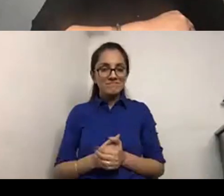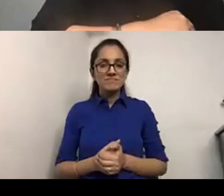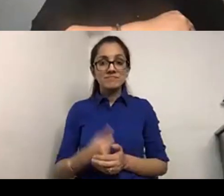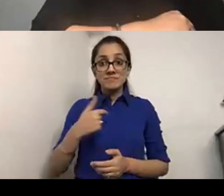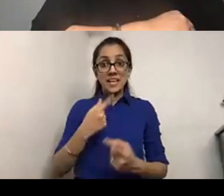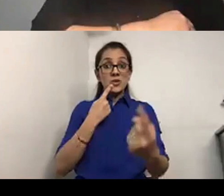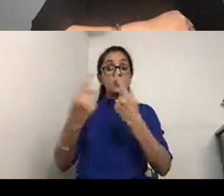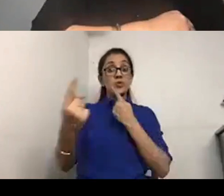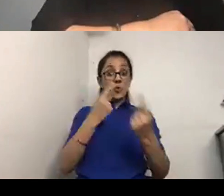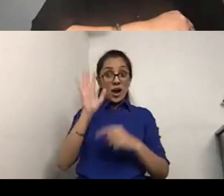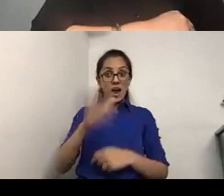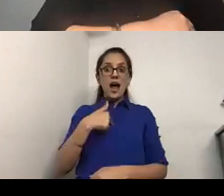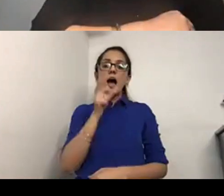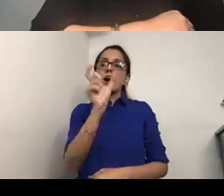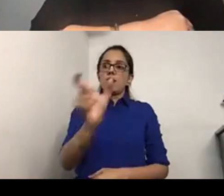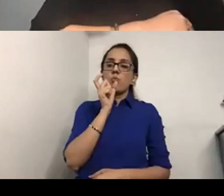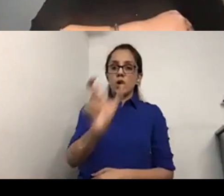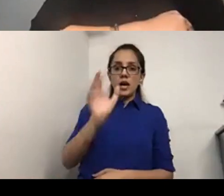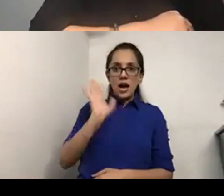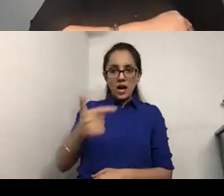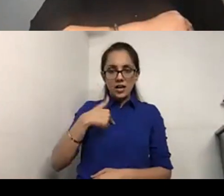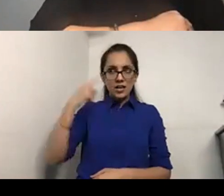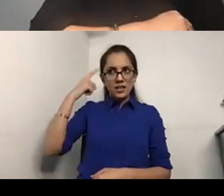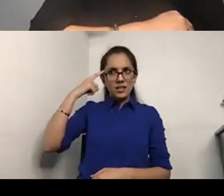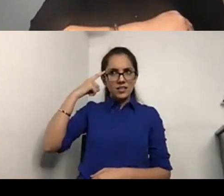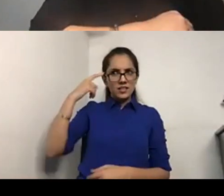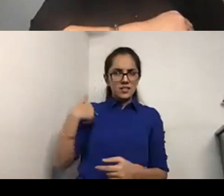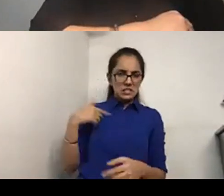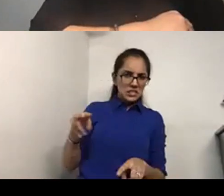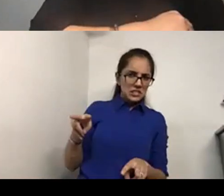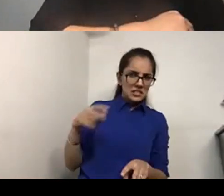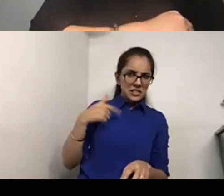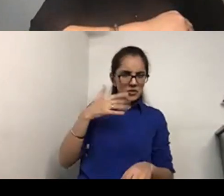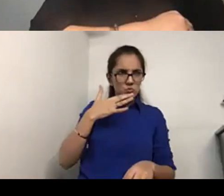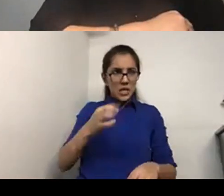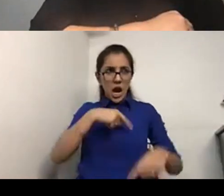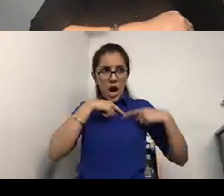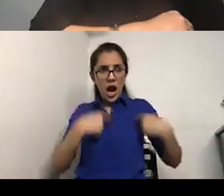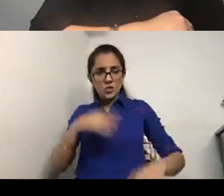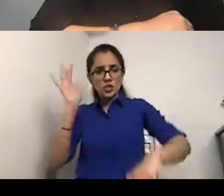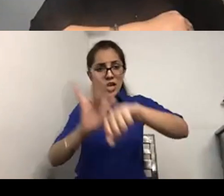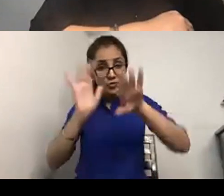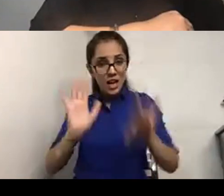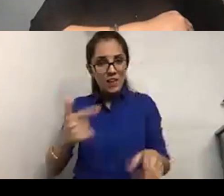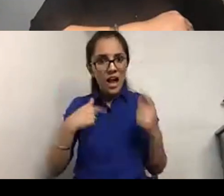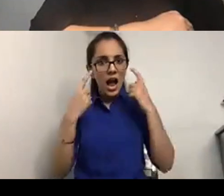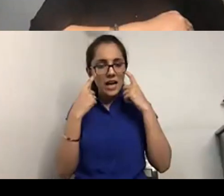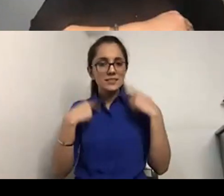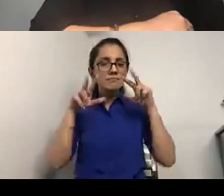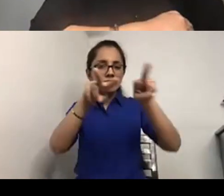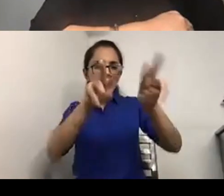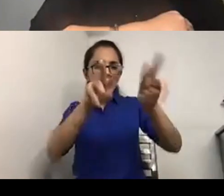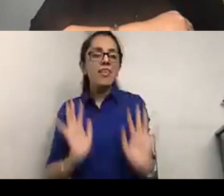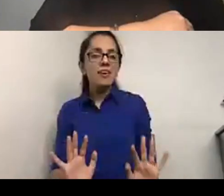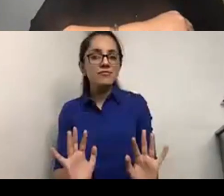I talk to you with words, I am actually amazed to know how much do I touch your heart with my eyes, because